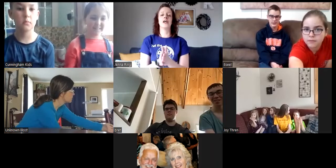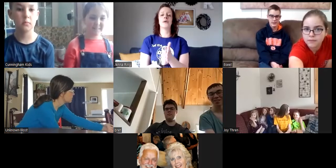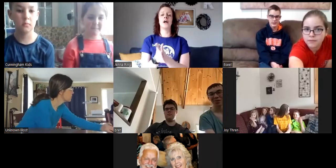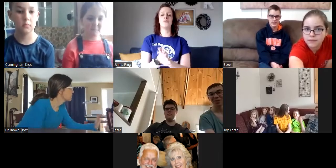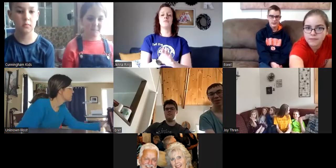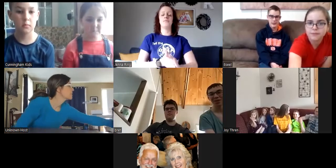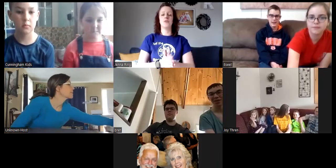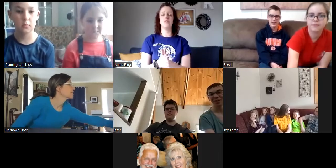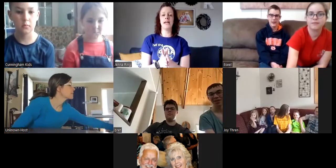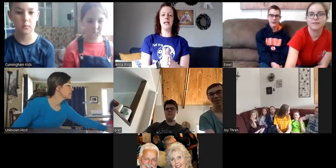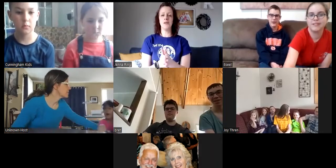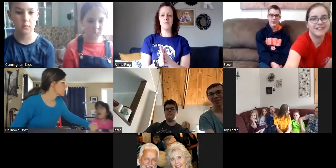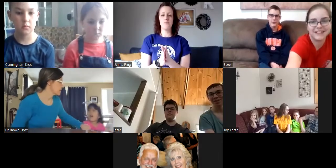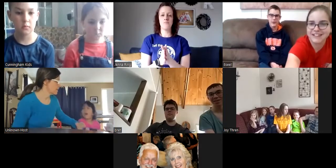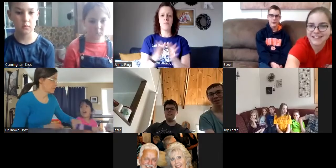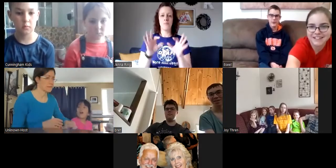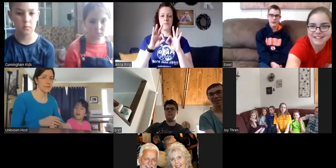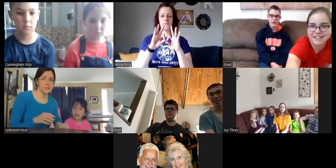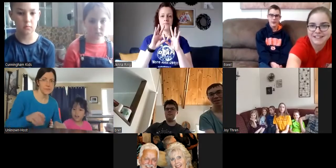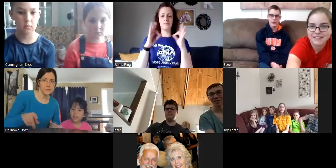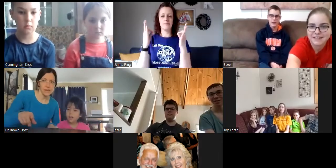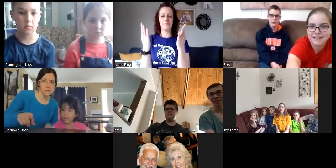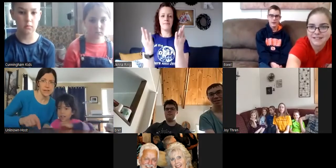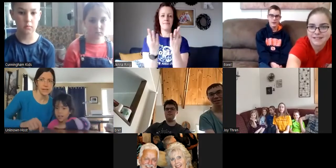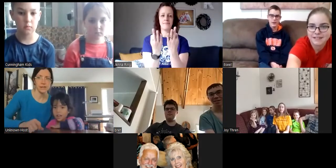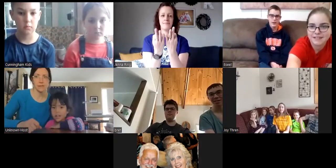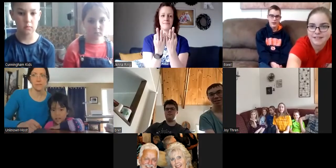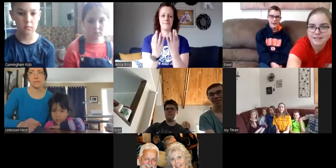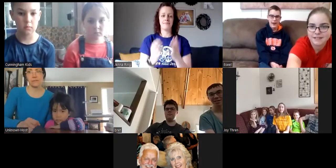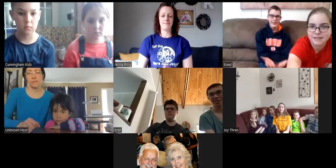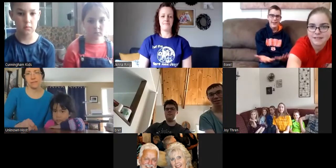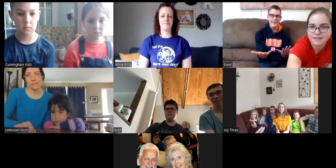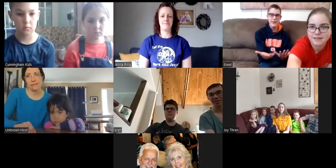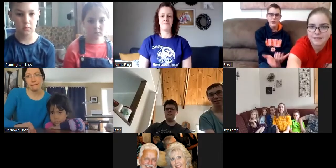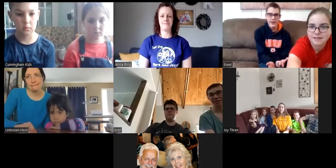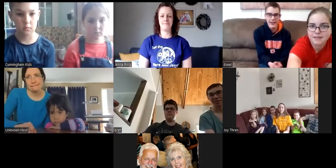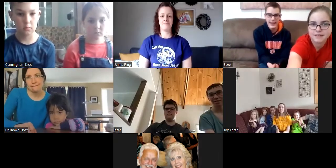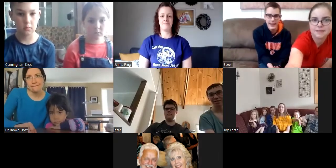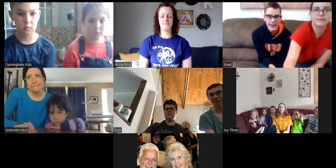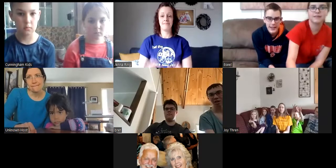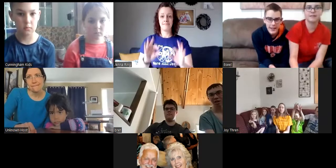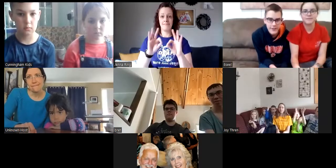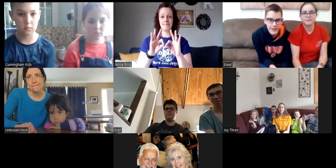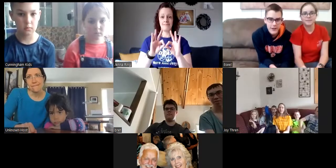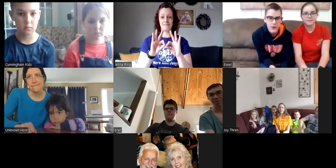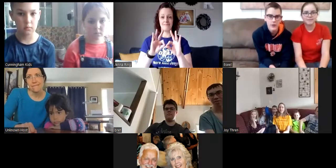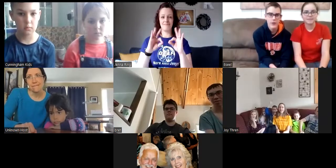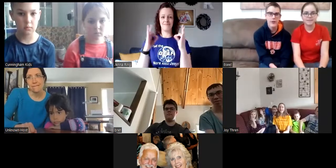All right, here we go. Ready? No. I can't see her sign.